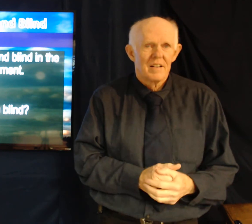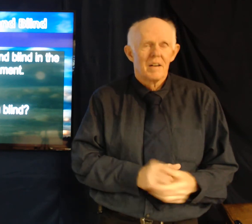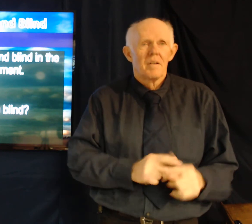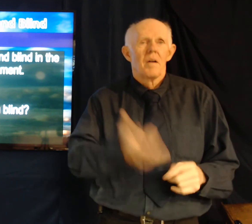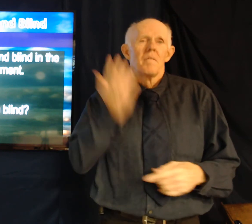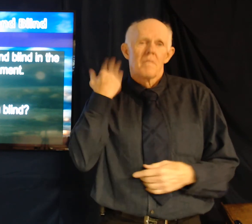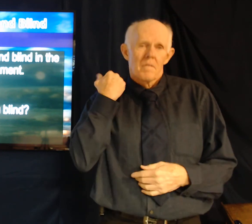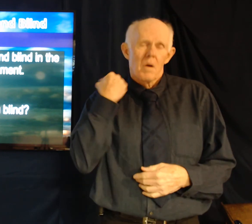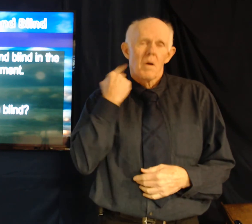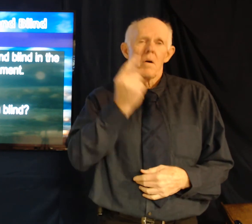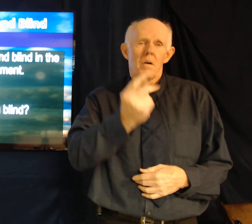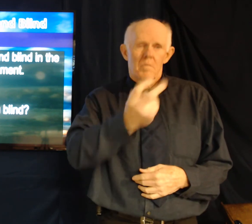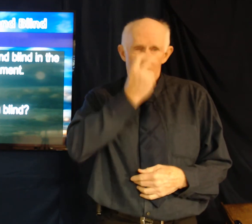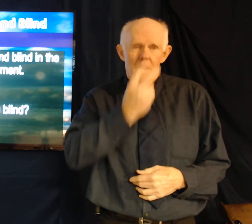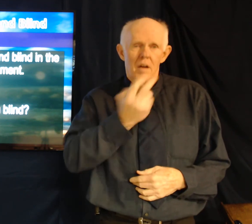I'm blind, but not deaf.